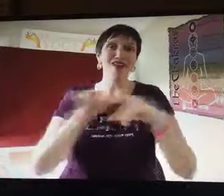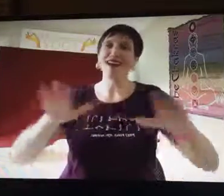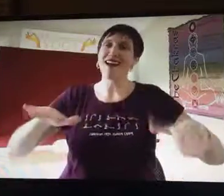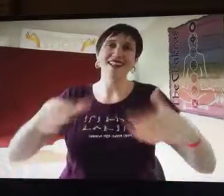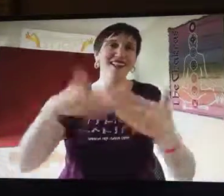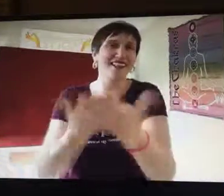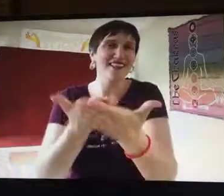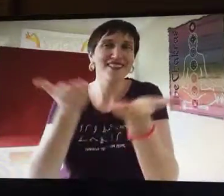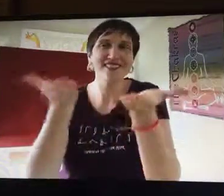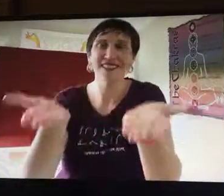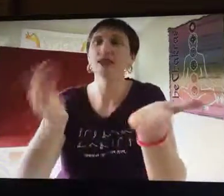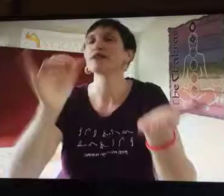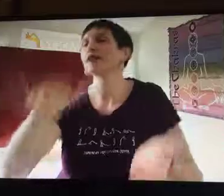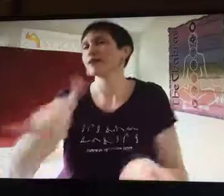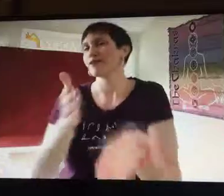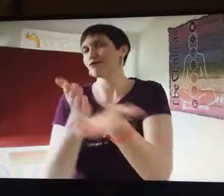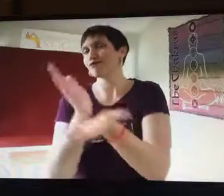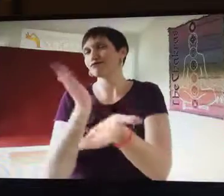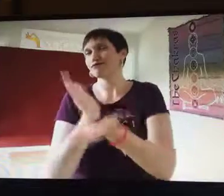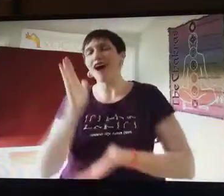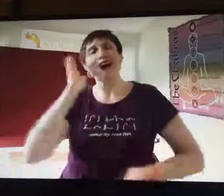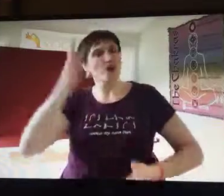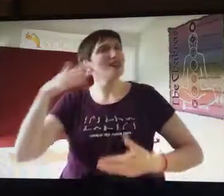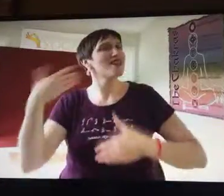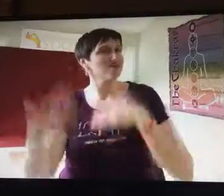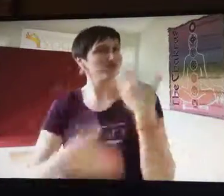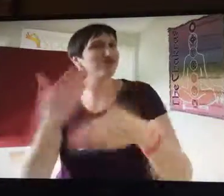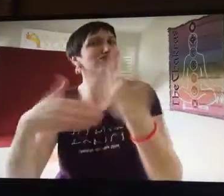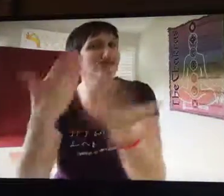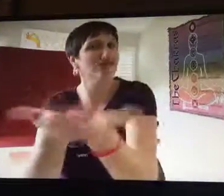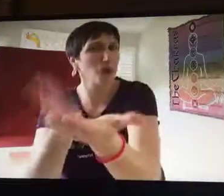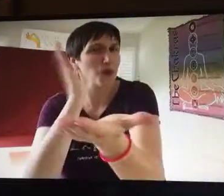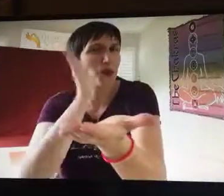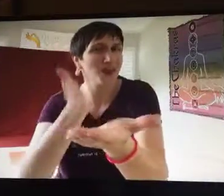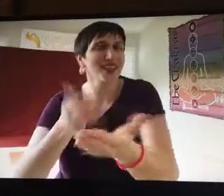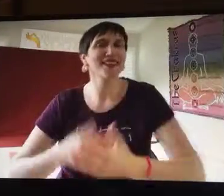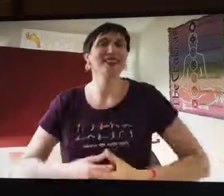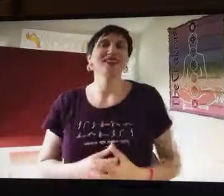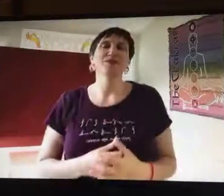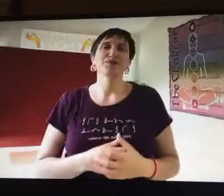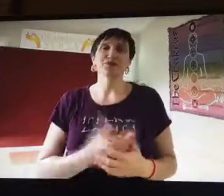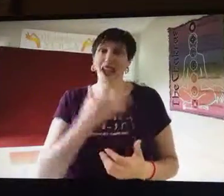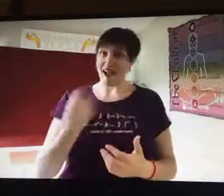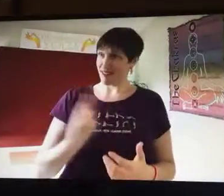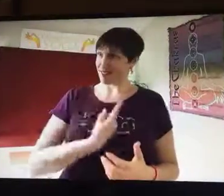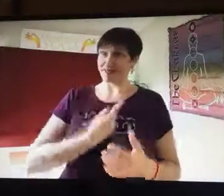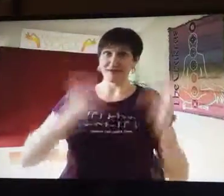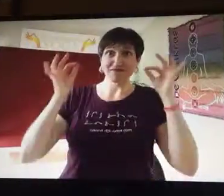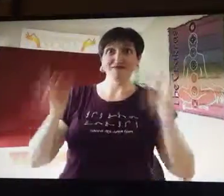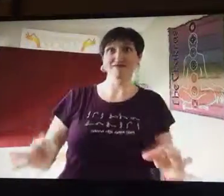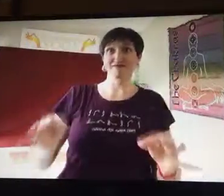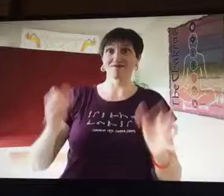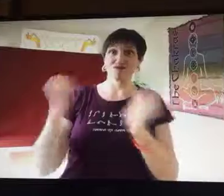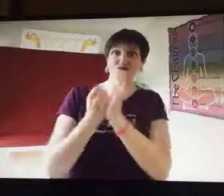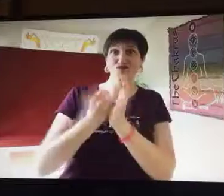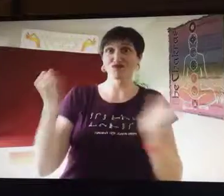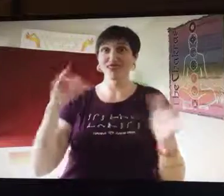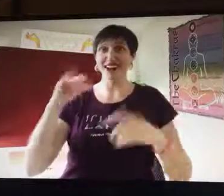level of experience, and level of practice, it wasn't really there. But eventually it'll get there. And me,